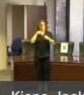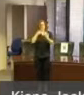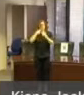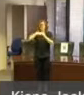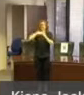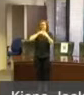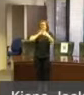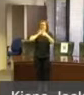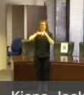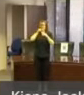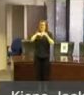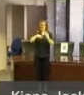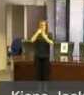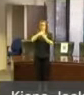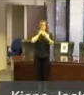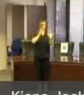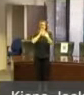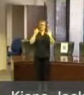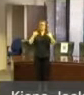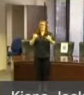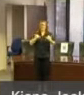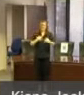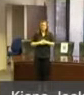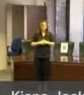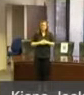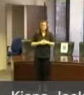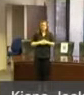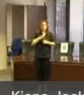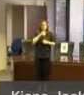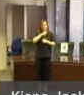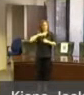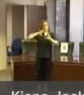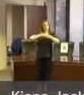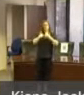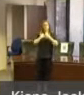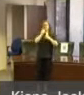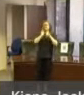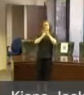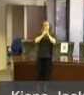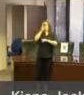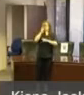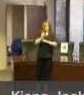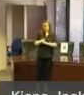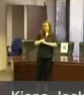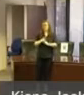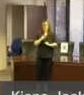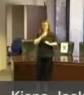and its timeliness. The only question from the council was regarding the impact that COVID-19 will have on our state health benefits for